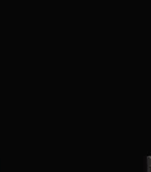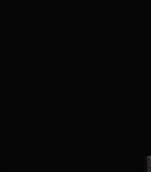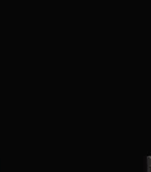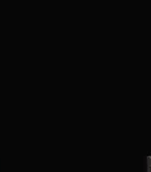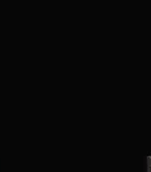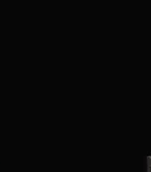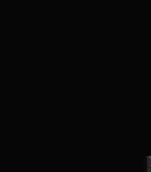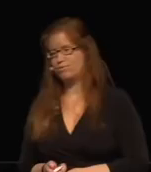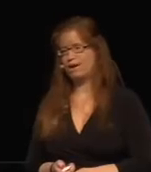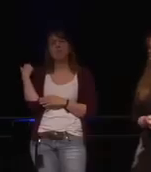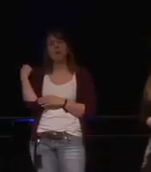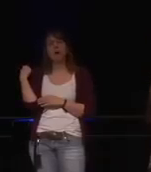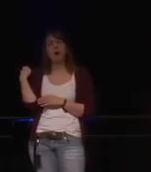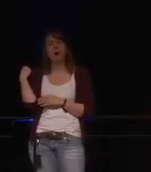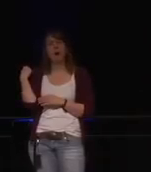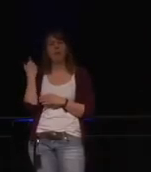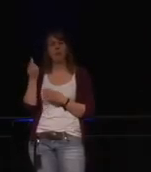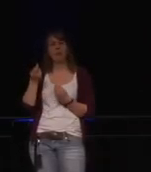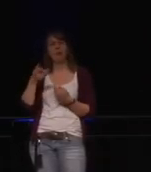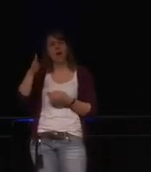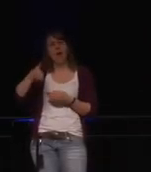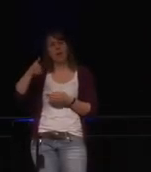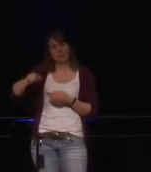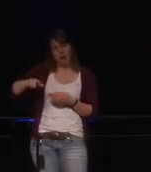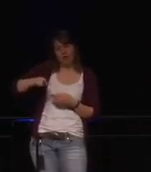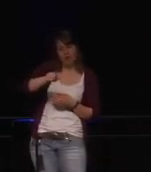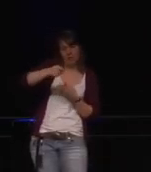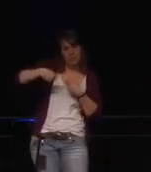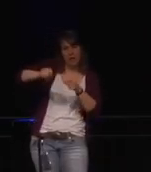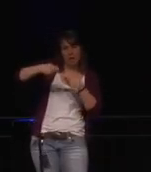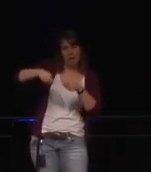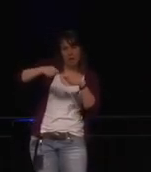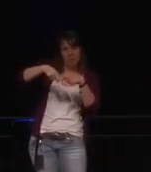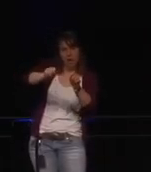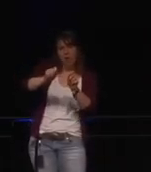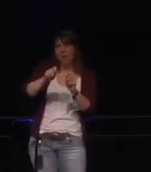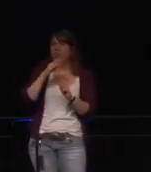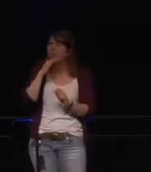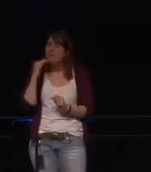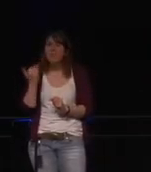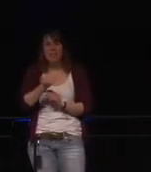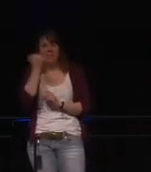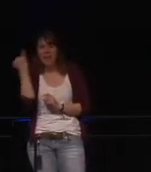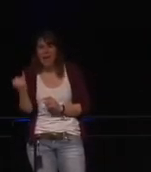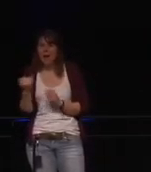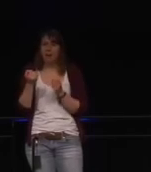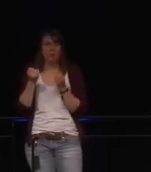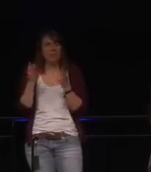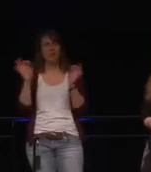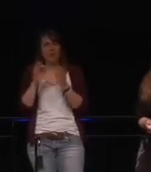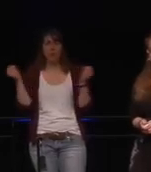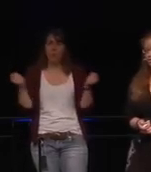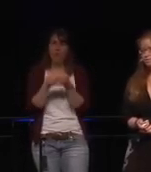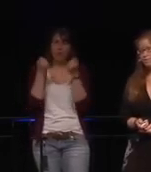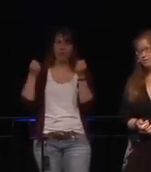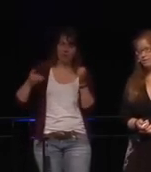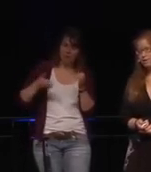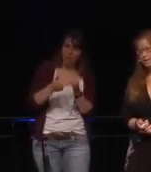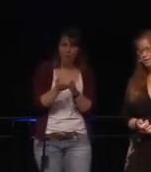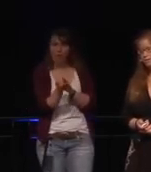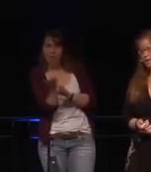article I was reading with a huge interest myself. Because it was starting to deal